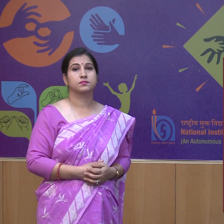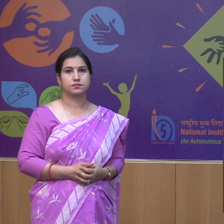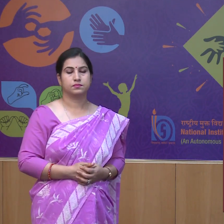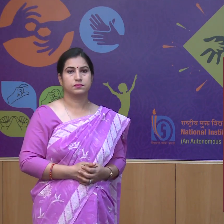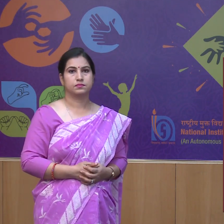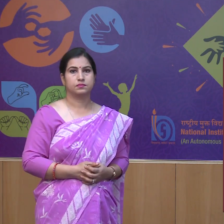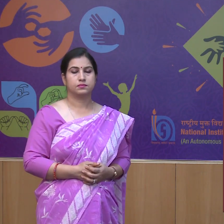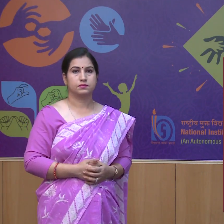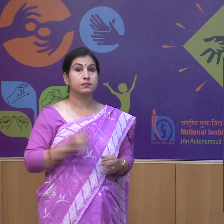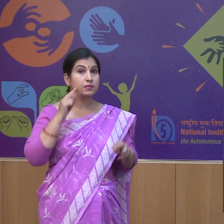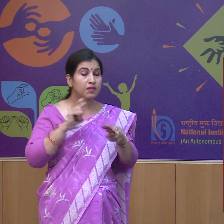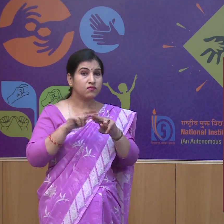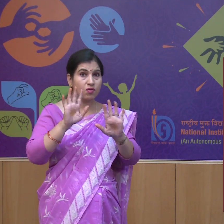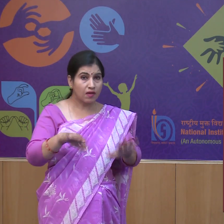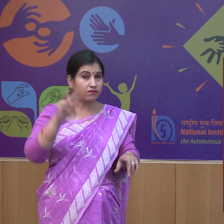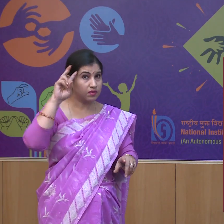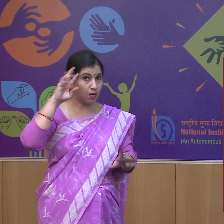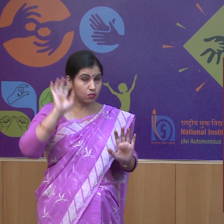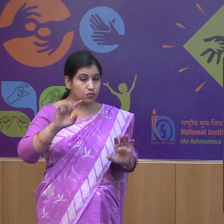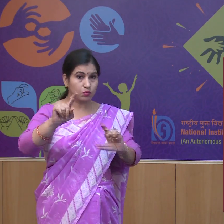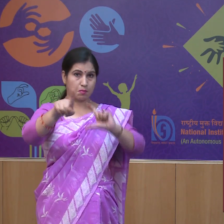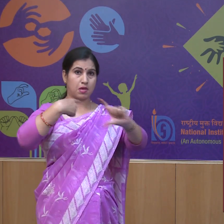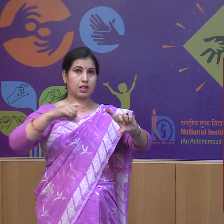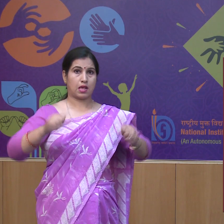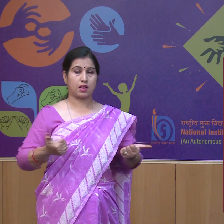you may send us email at